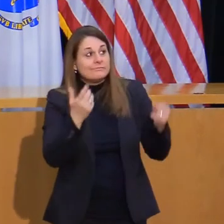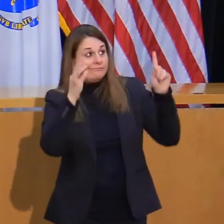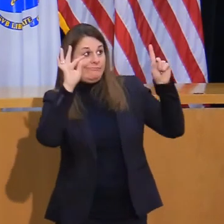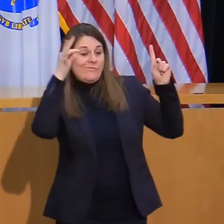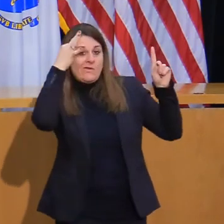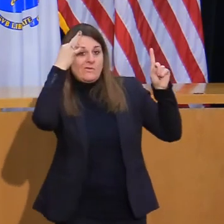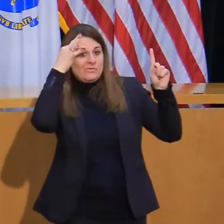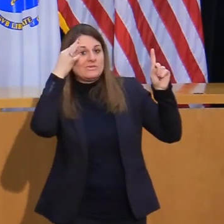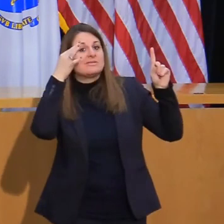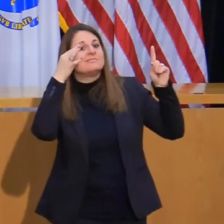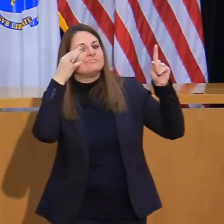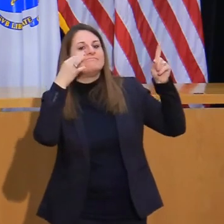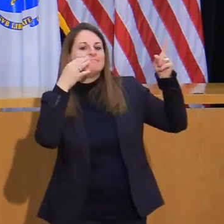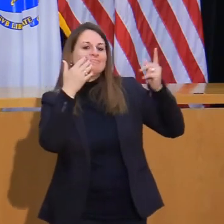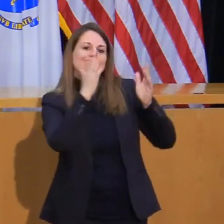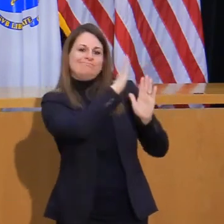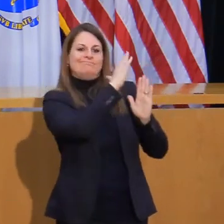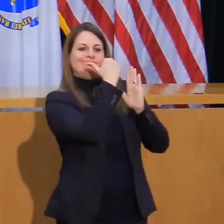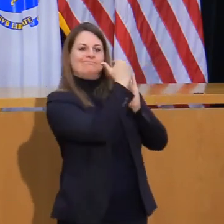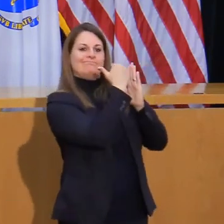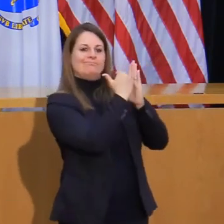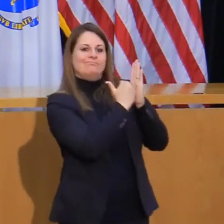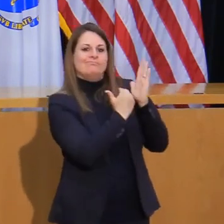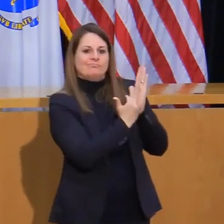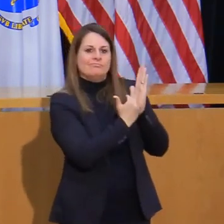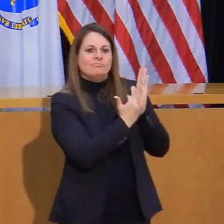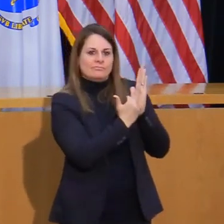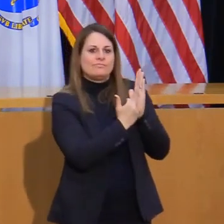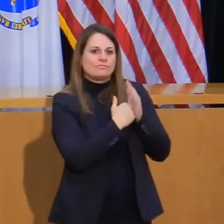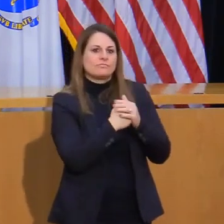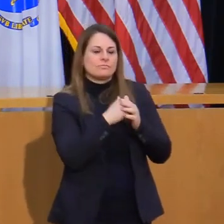Rescue Plan as well. It was in the legislation?